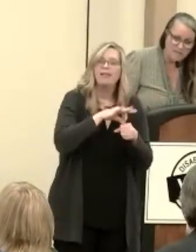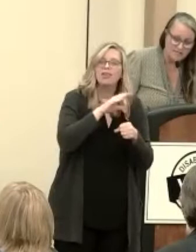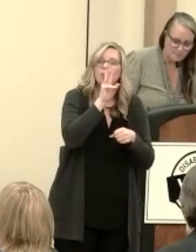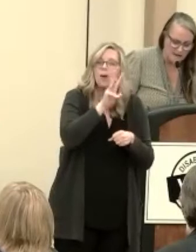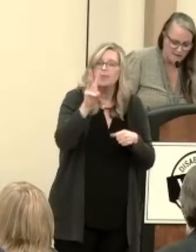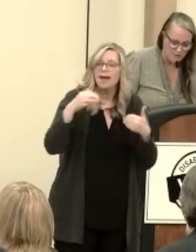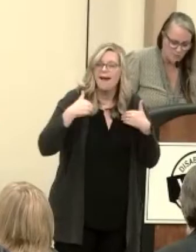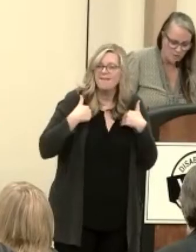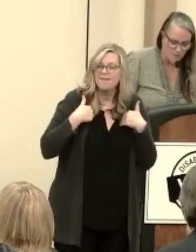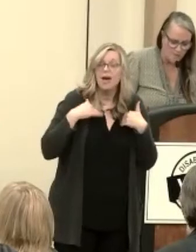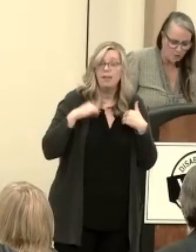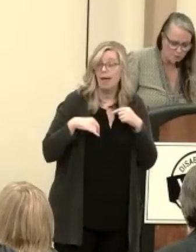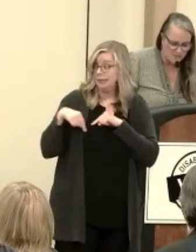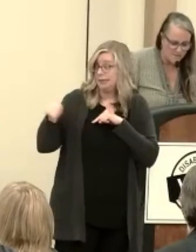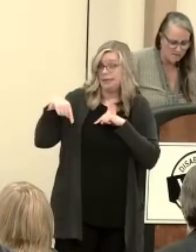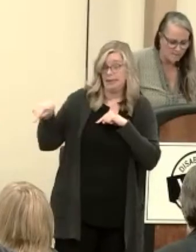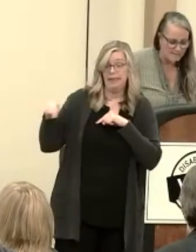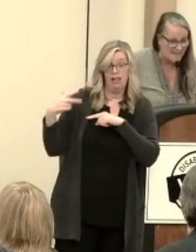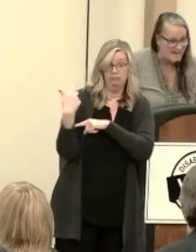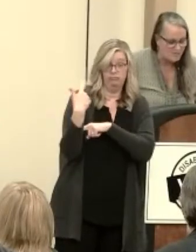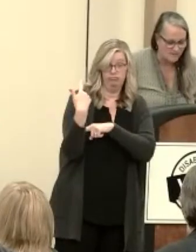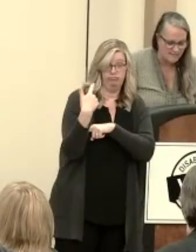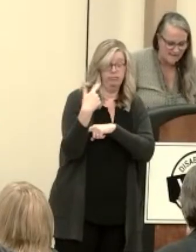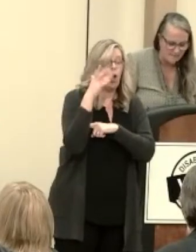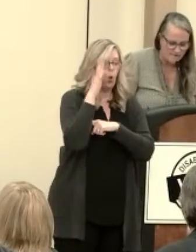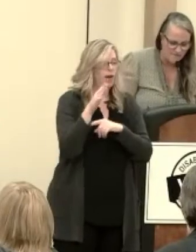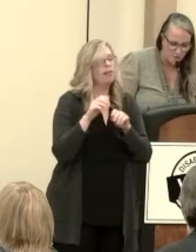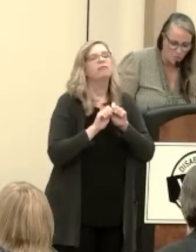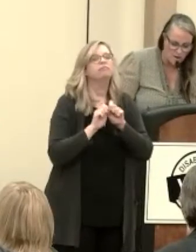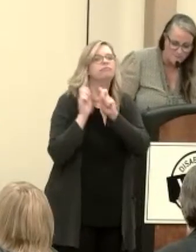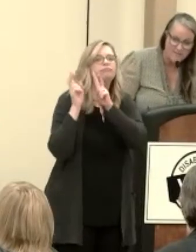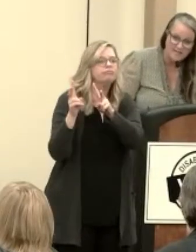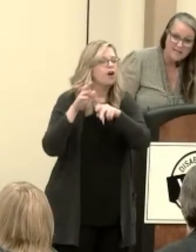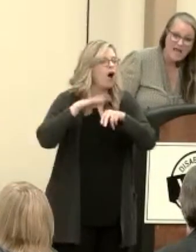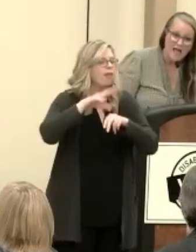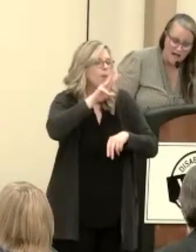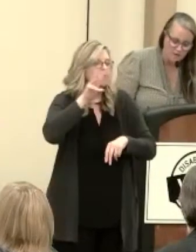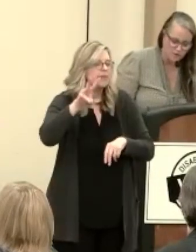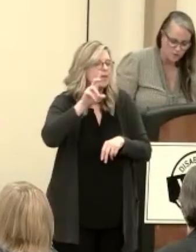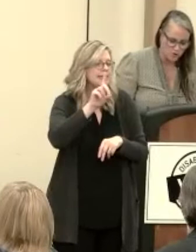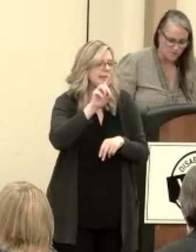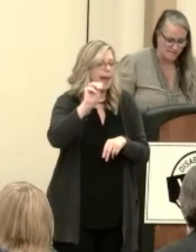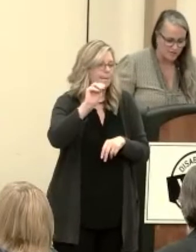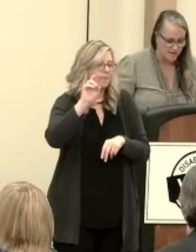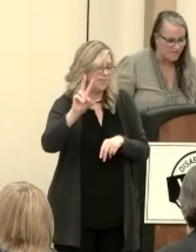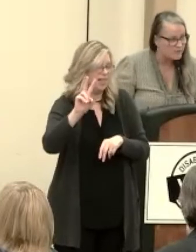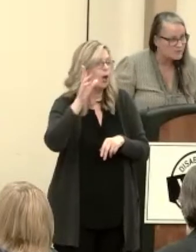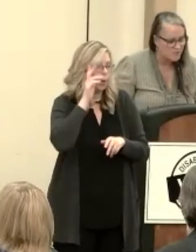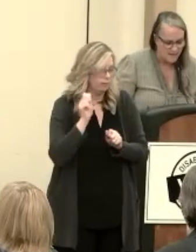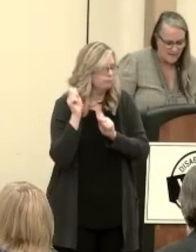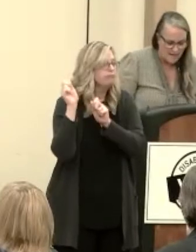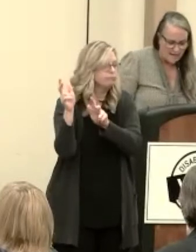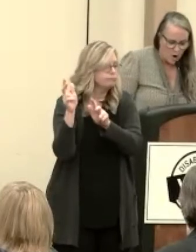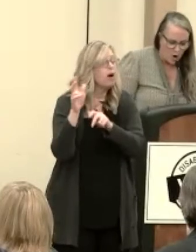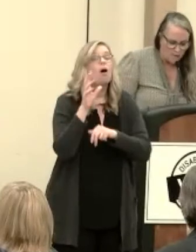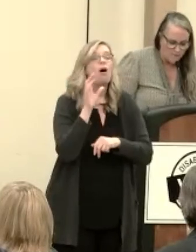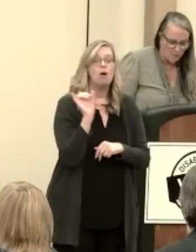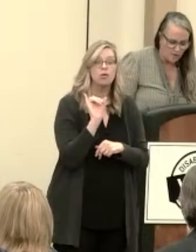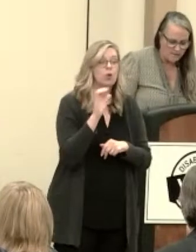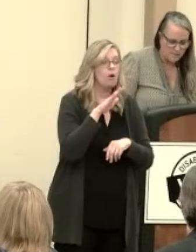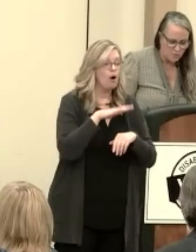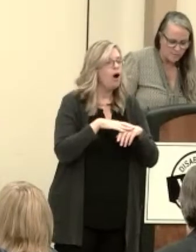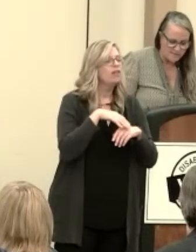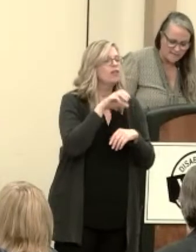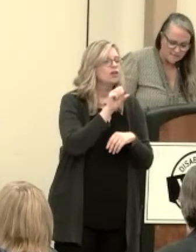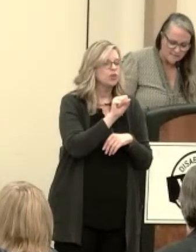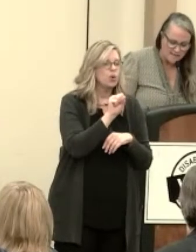of today's debate as well will be posted in the coming days on the DMVote website and on social media channels. All of the